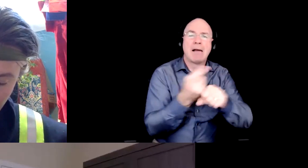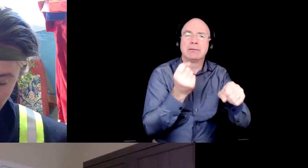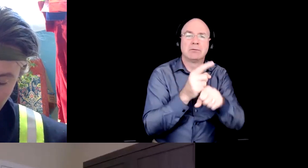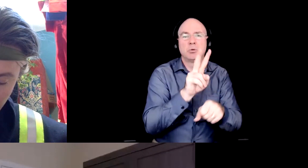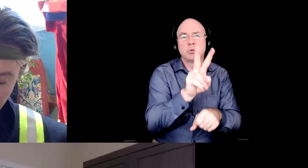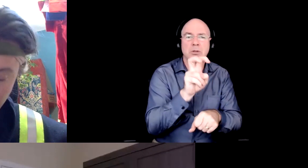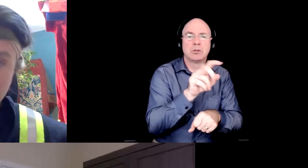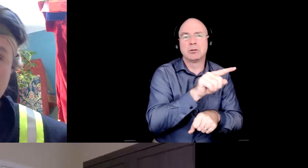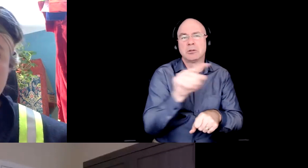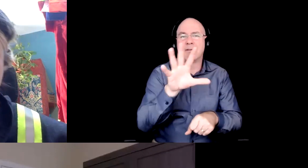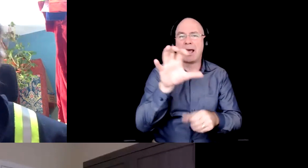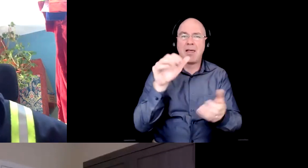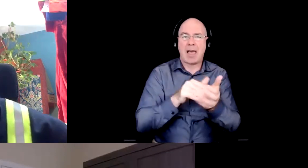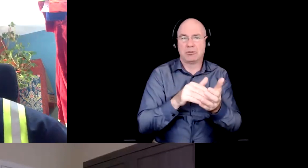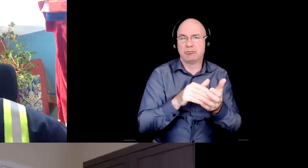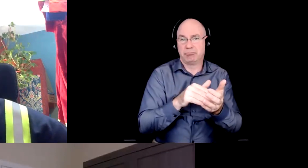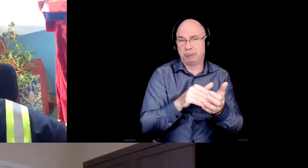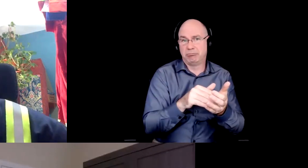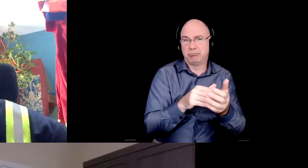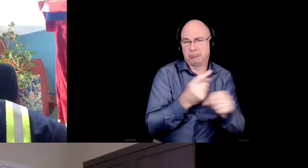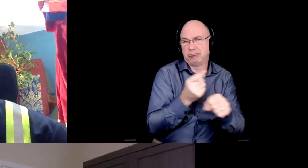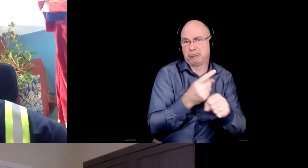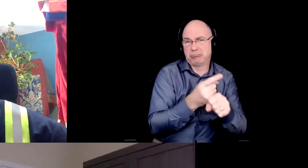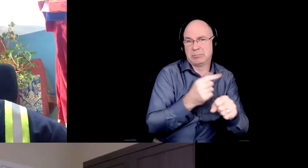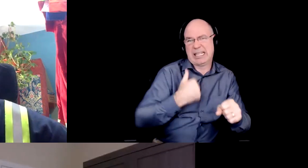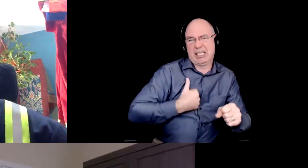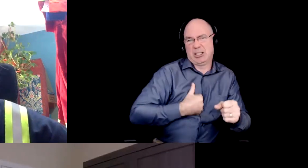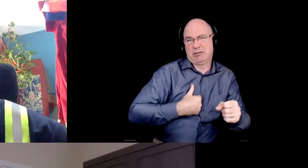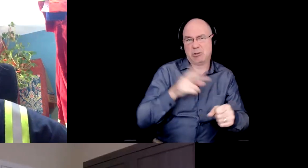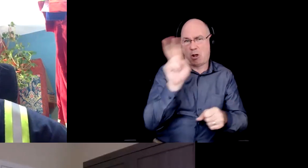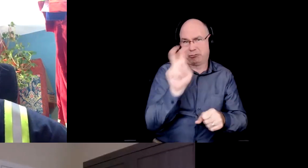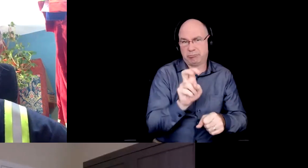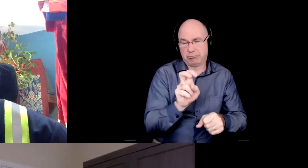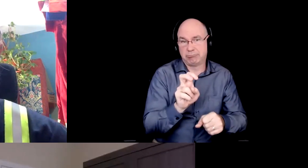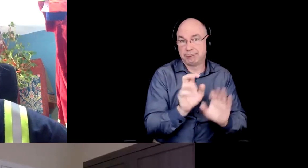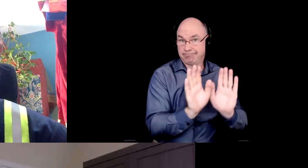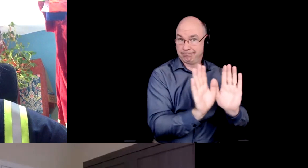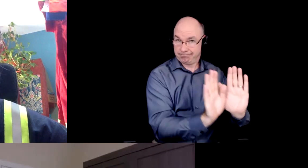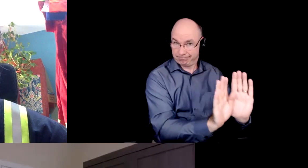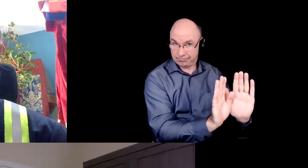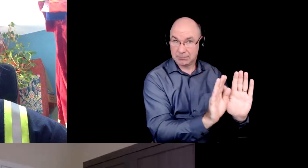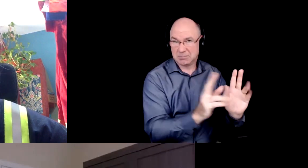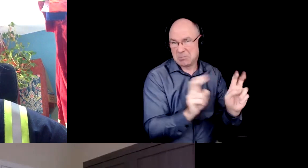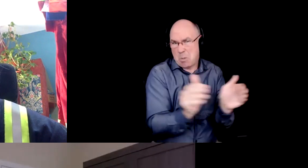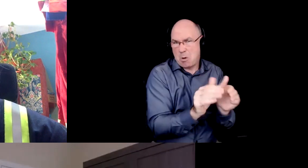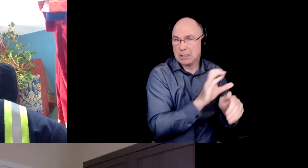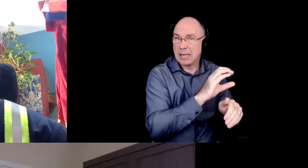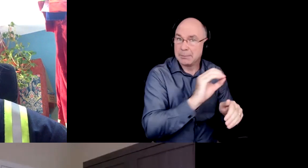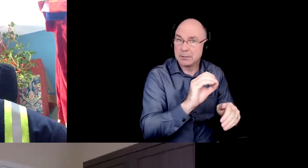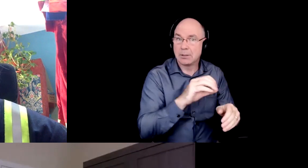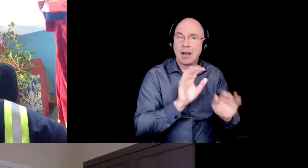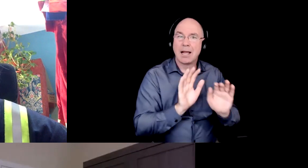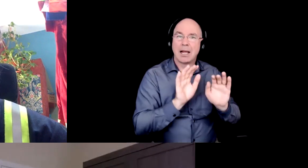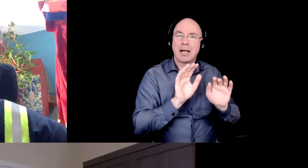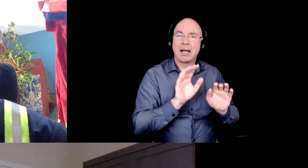to 500,000 annually. And that's in Canadian dollars. That said, they're a small company located Niagara